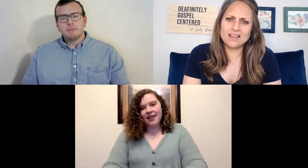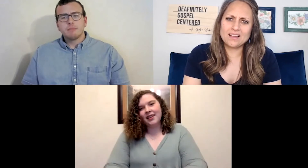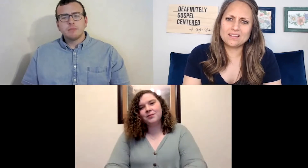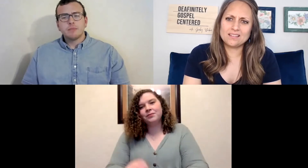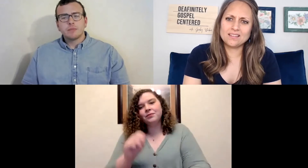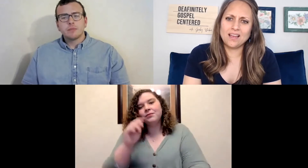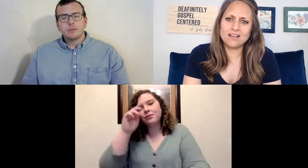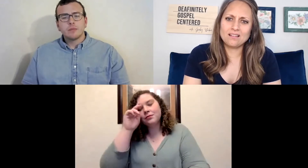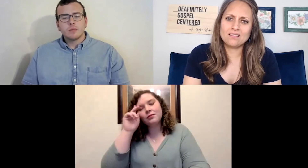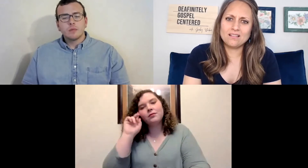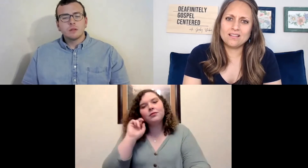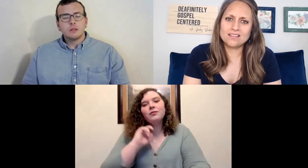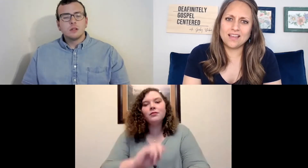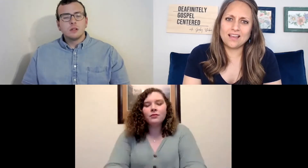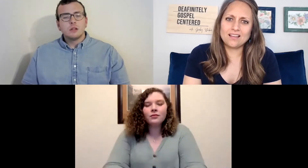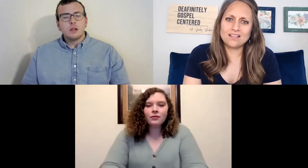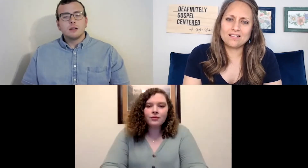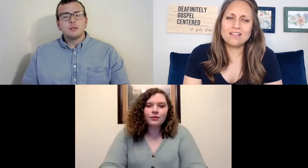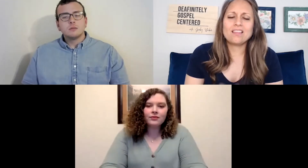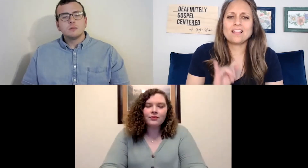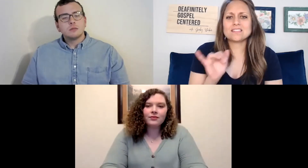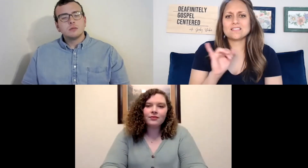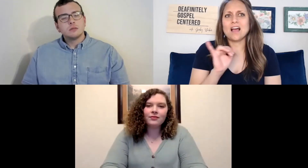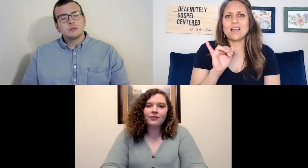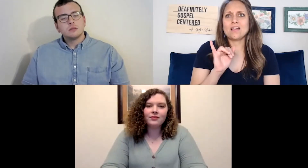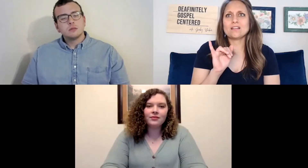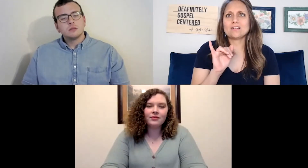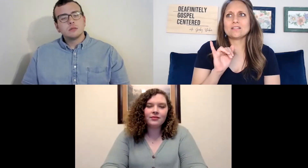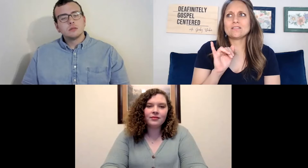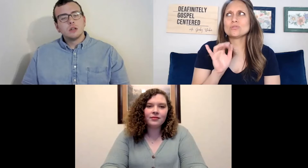those differences. Yeah, for sure. That's like,